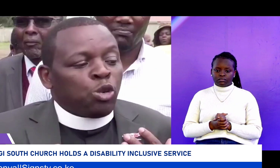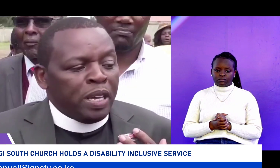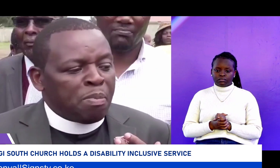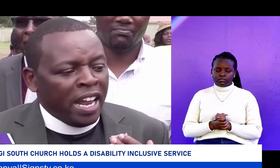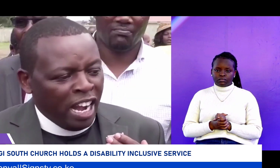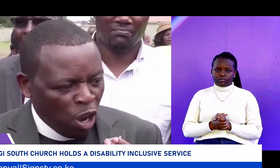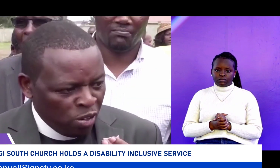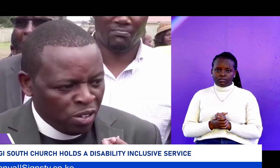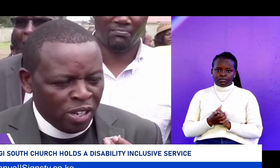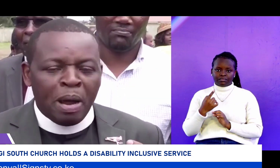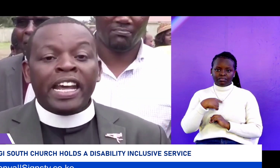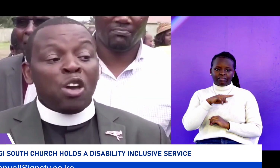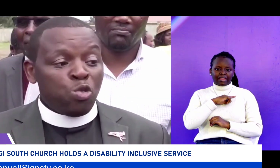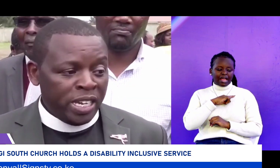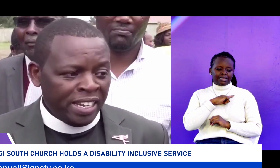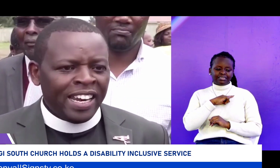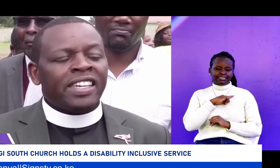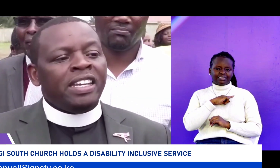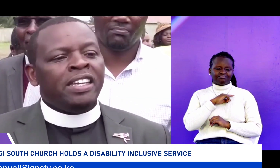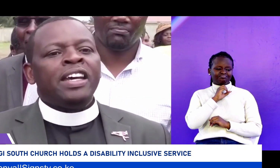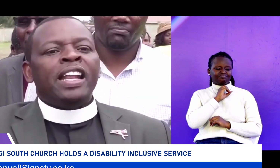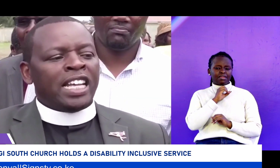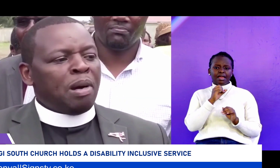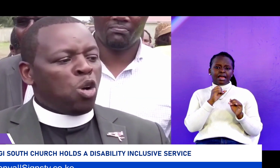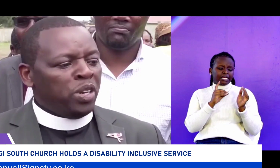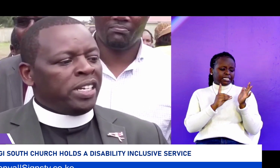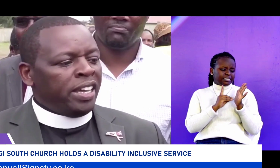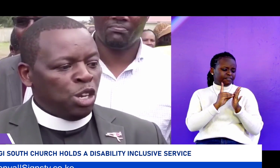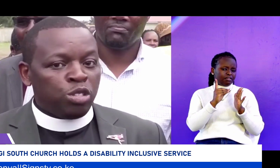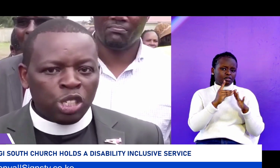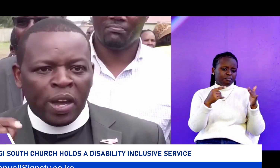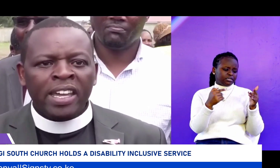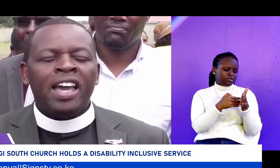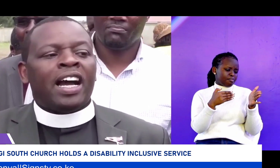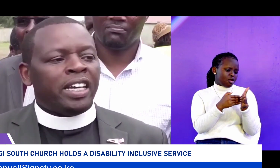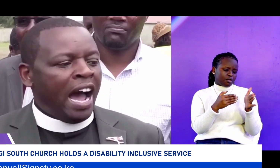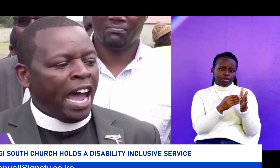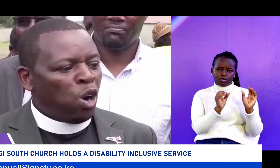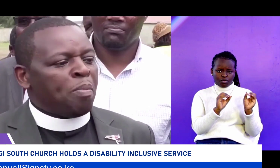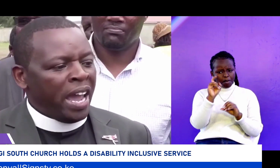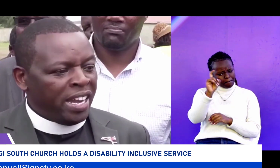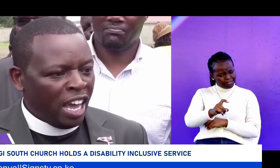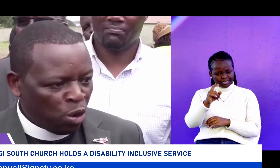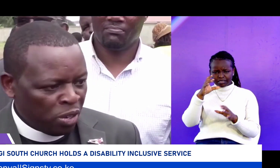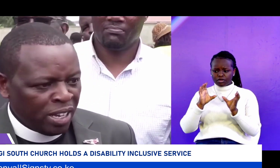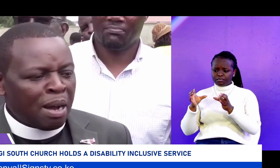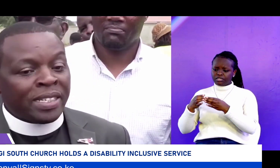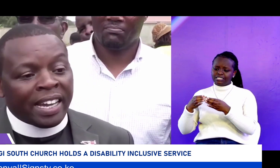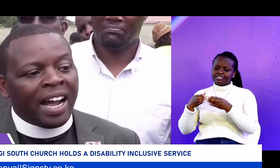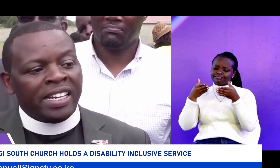Hatupigi maendeleo ikuje, lakini ni lazima community ihusishwe katika hayo maendeleo. Kama serikali